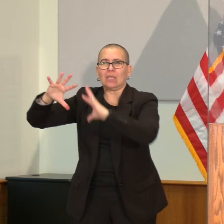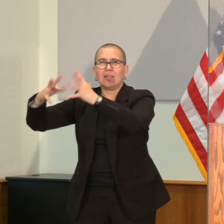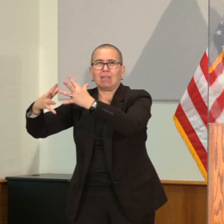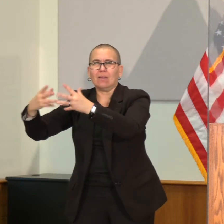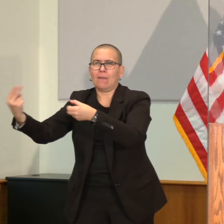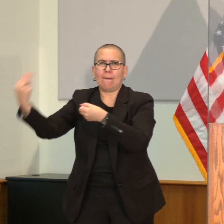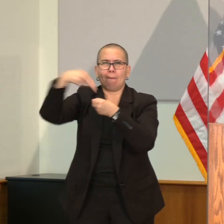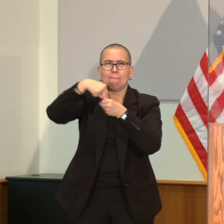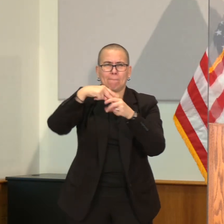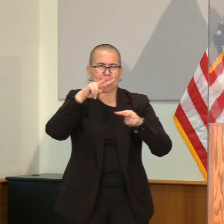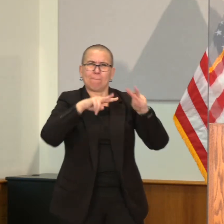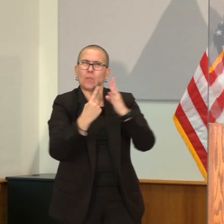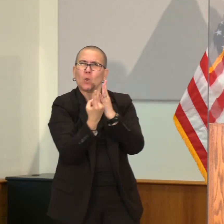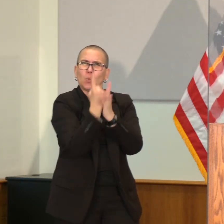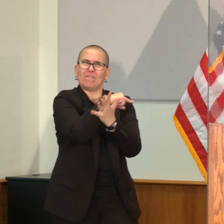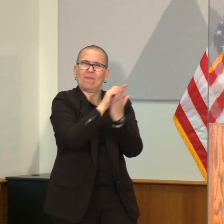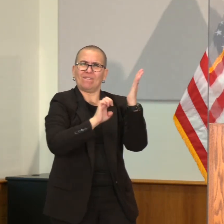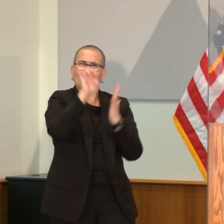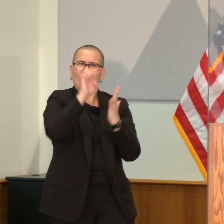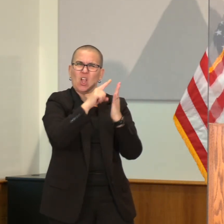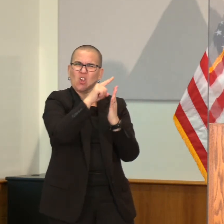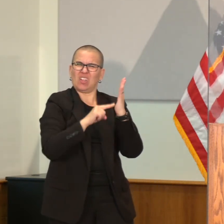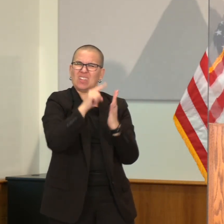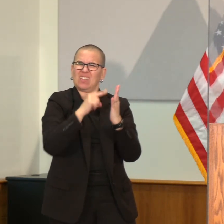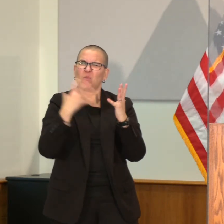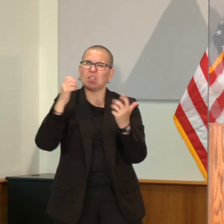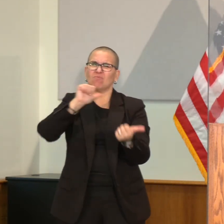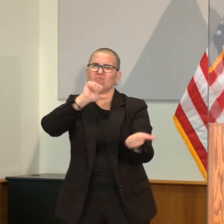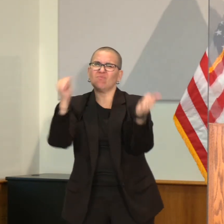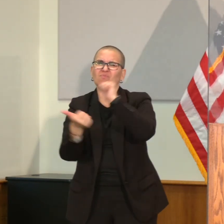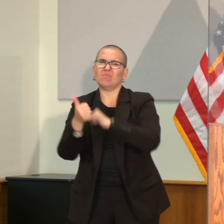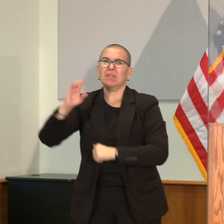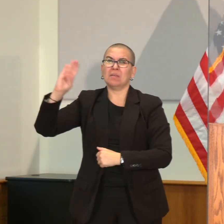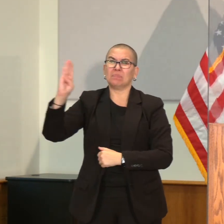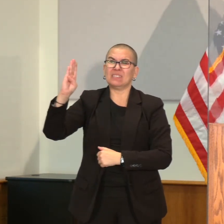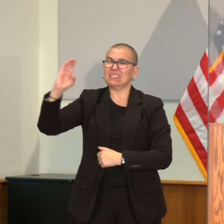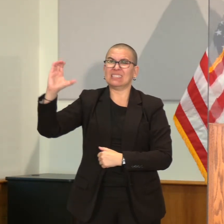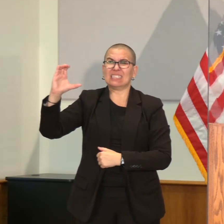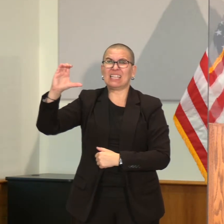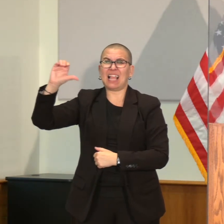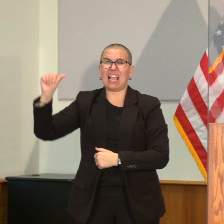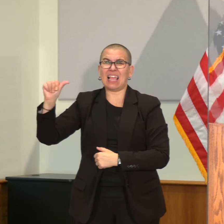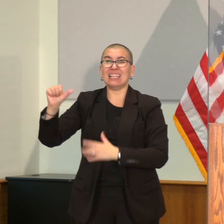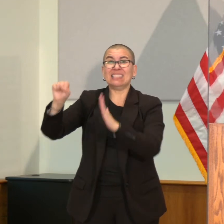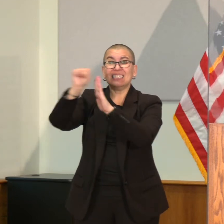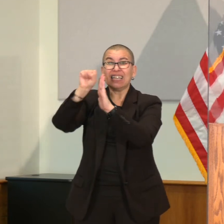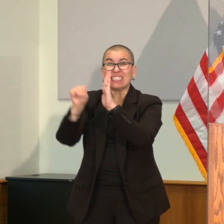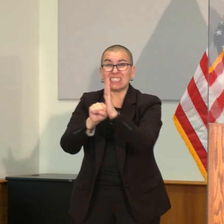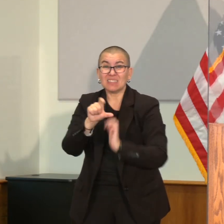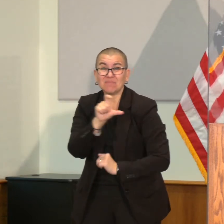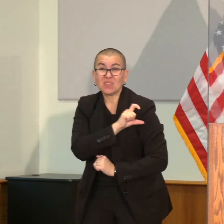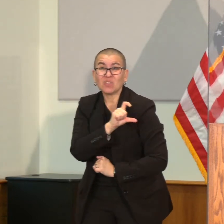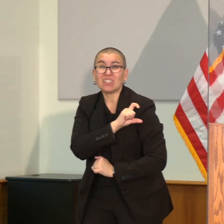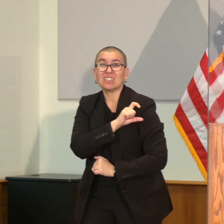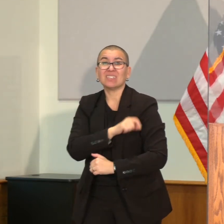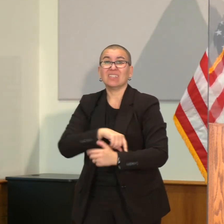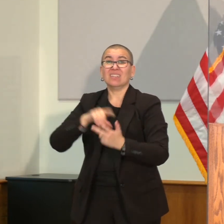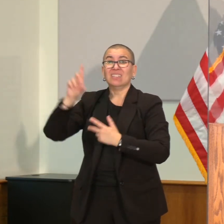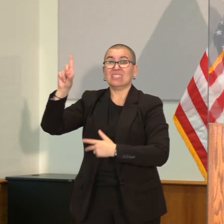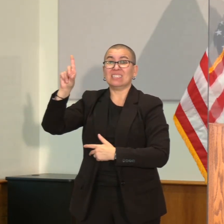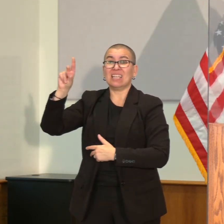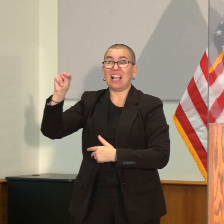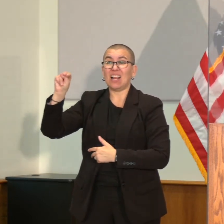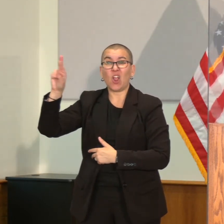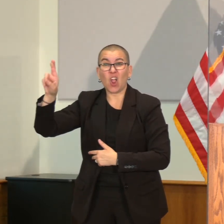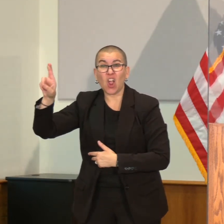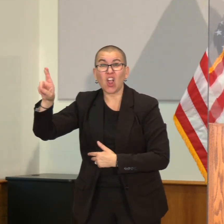over state agencies like BCA, State Patrol, DNR, National Guard, but we want it to extend further out. And what